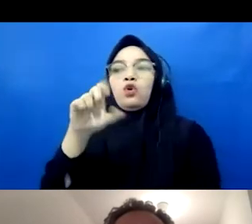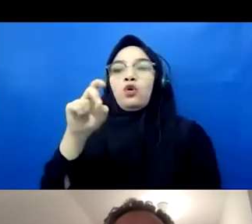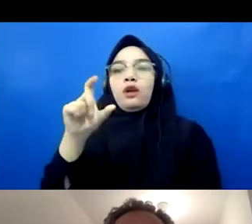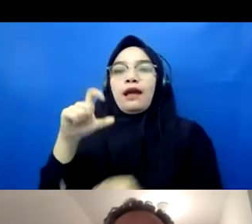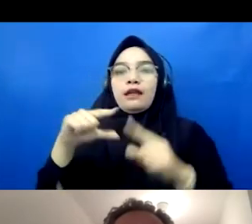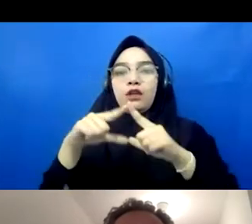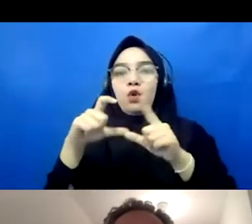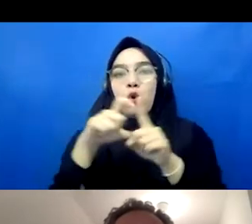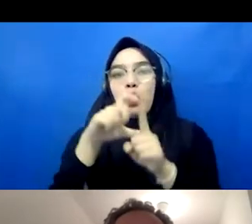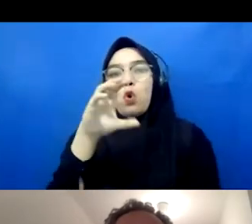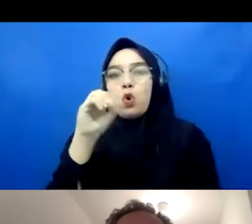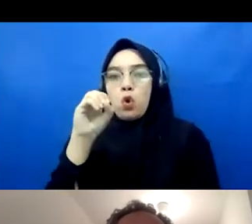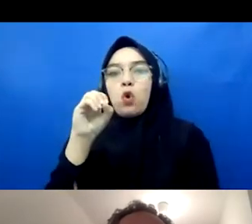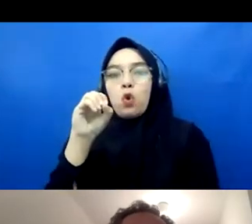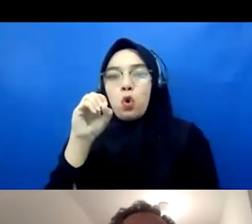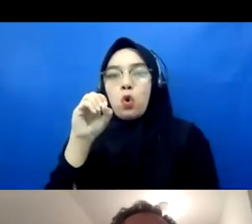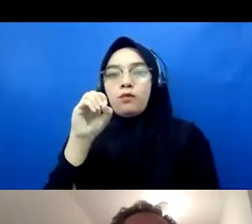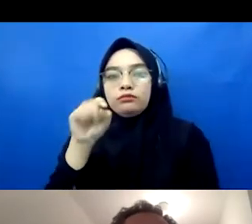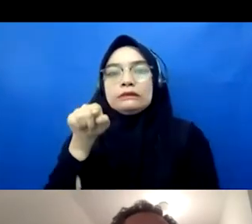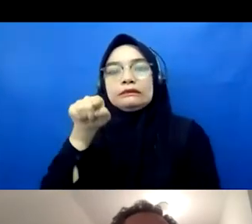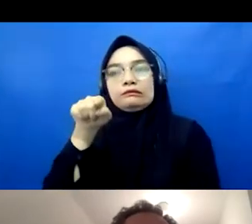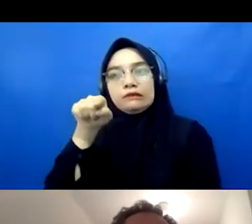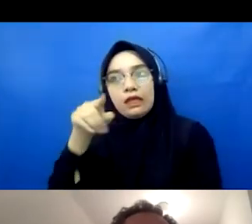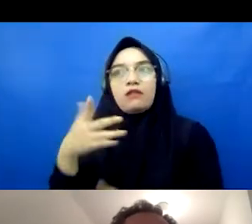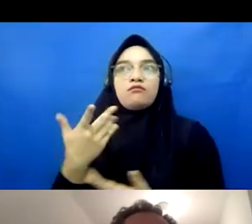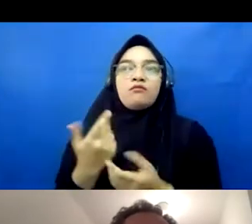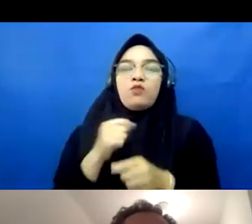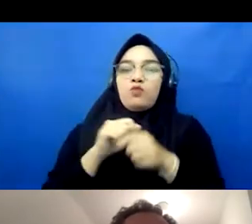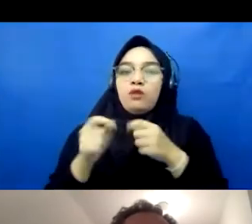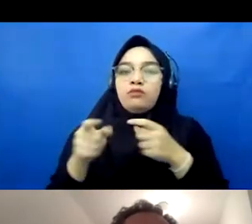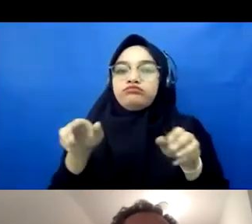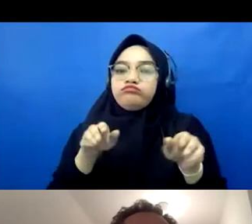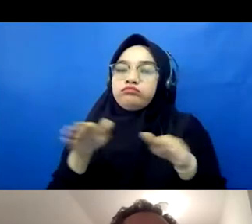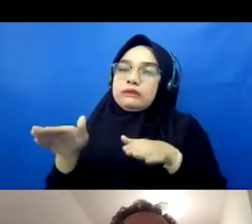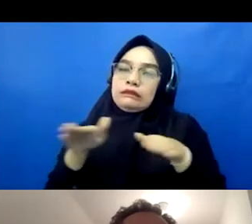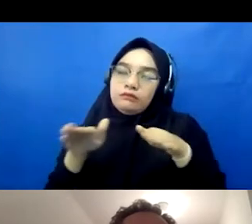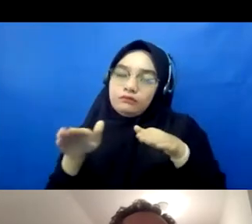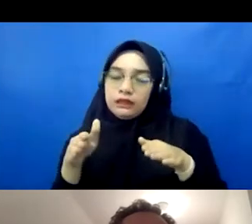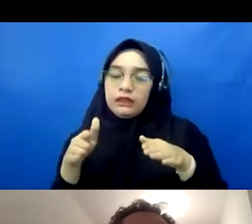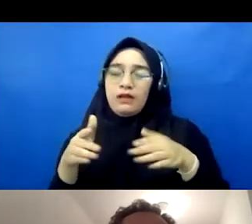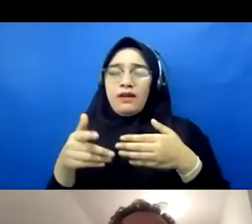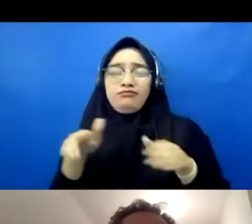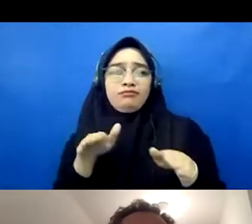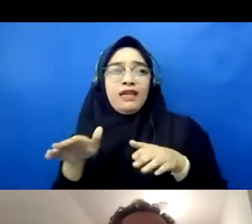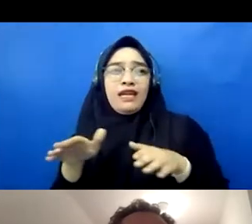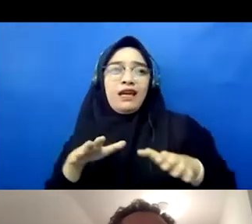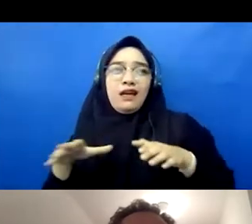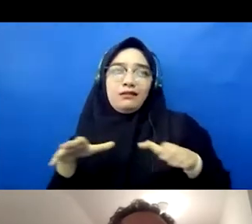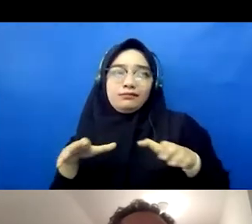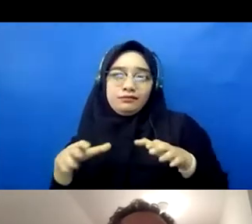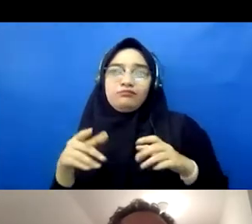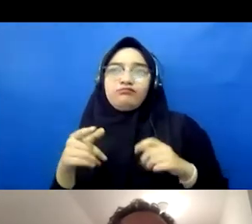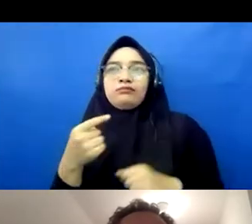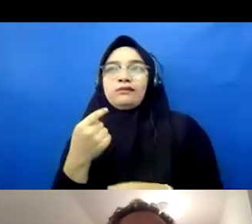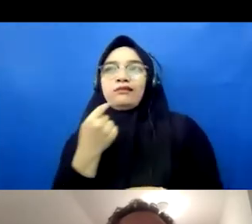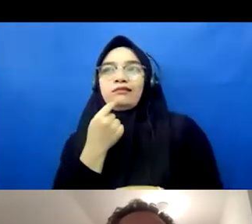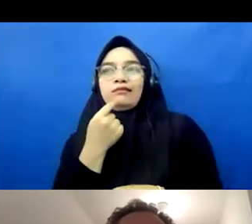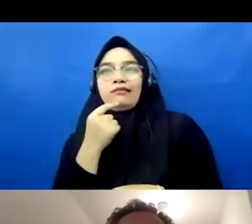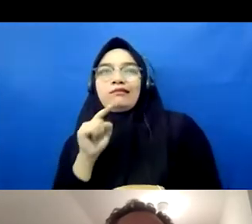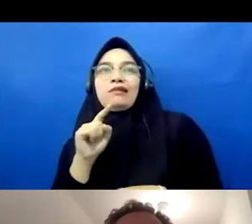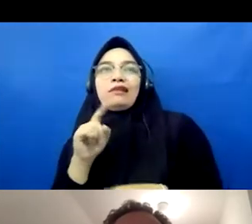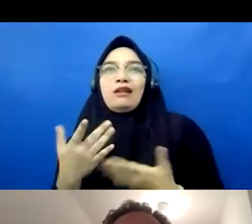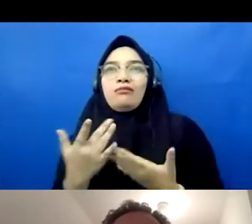have contributed to diverse communities internationally. You know, we are so pleased to have both of them with us this